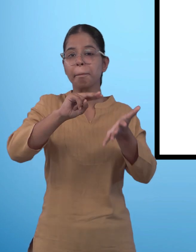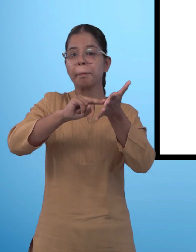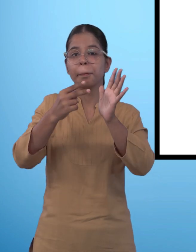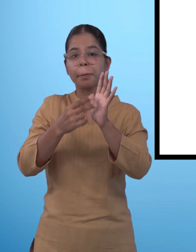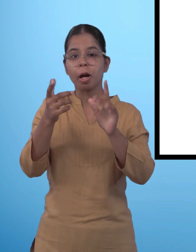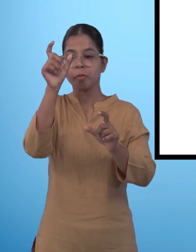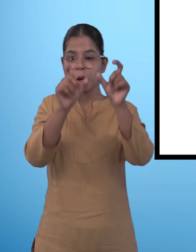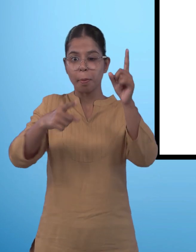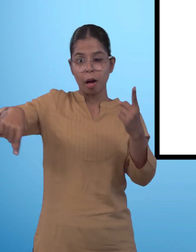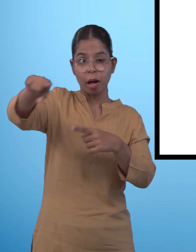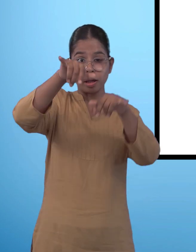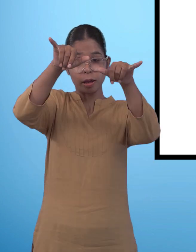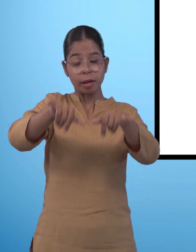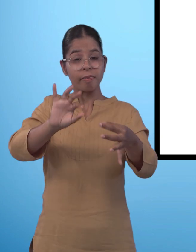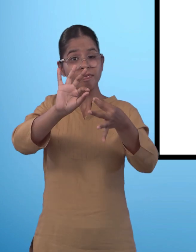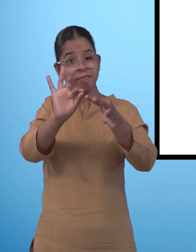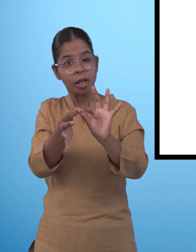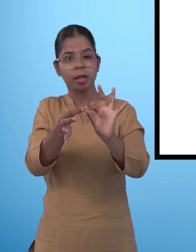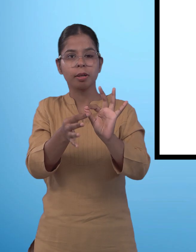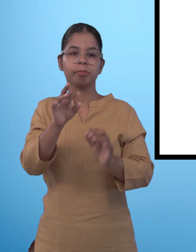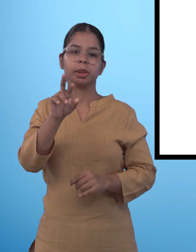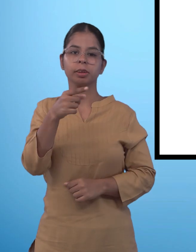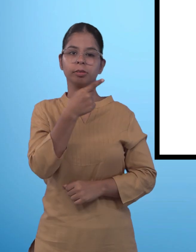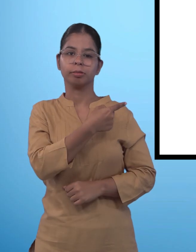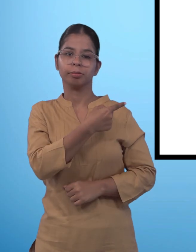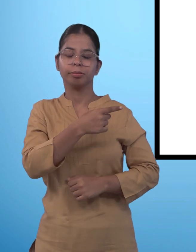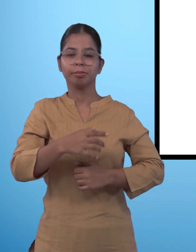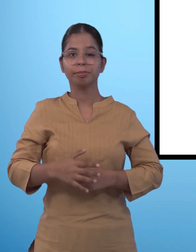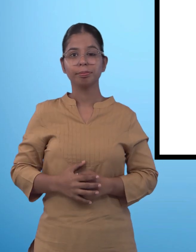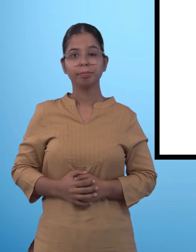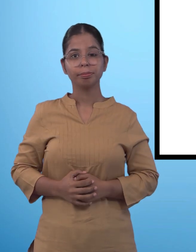Inhabitants are the people who live in a particular place.